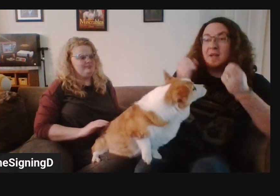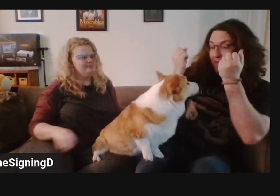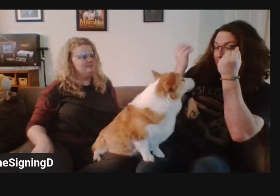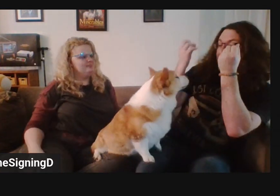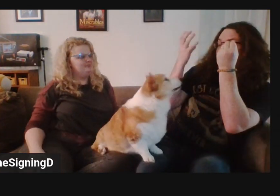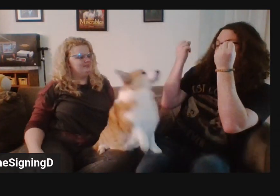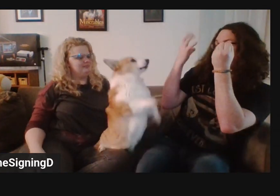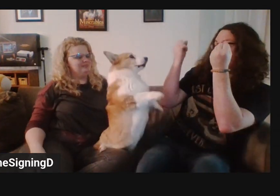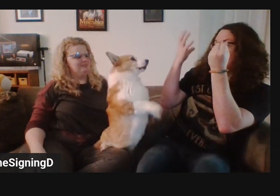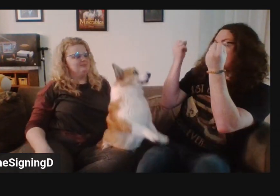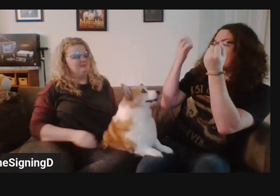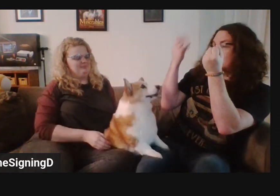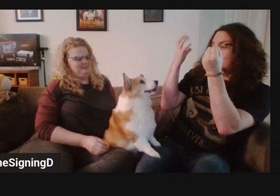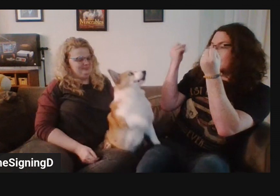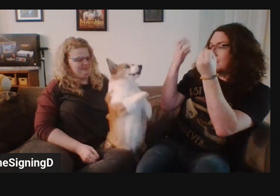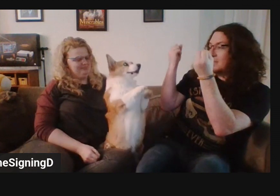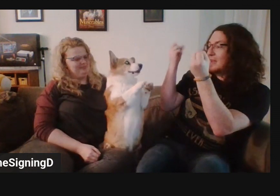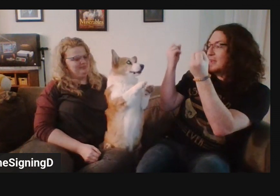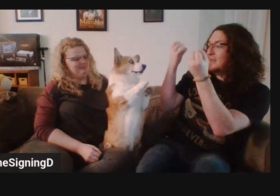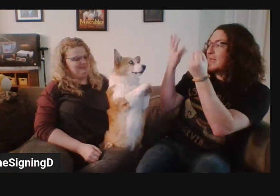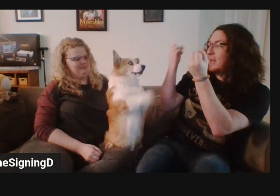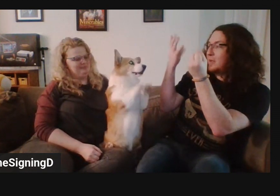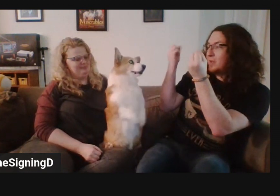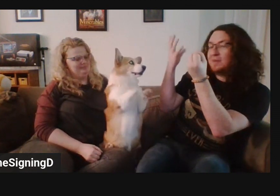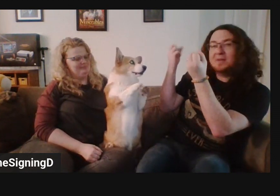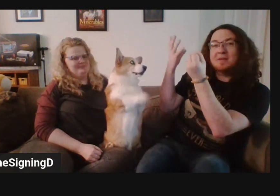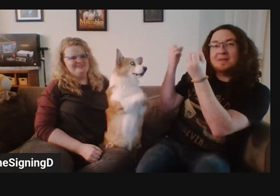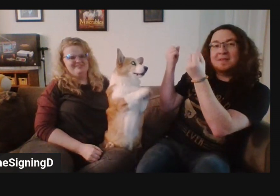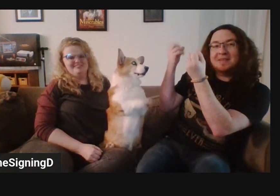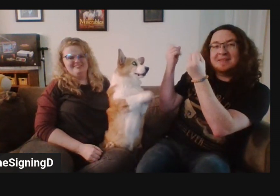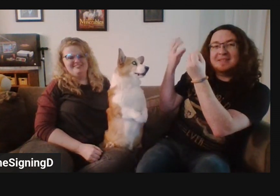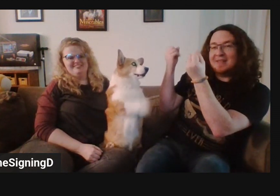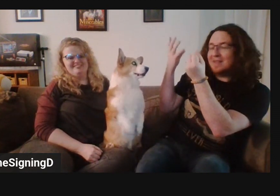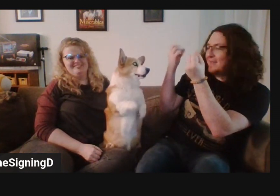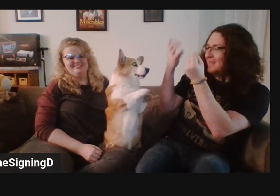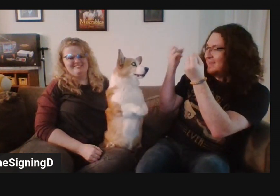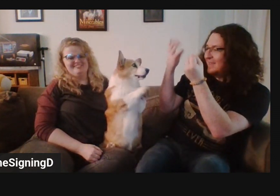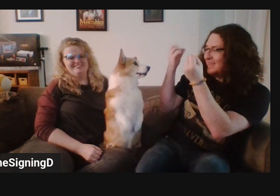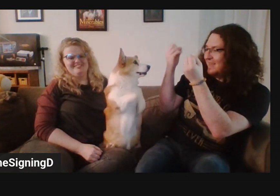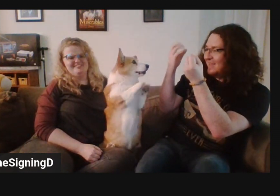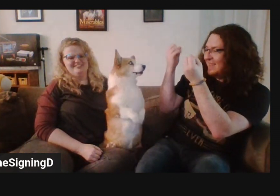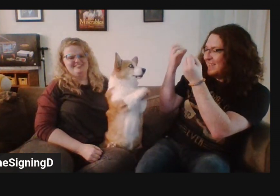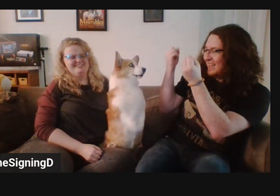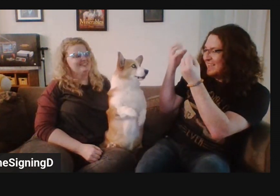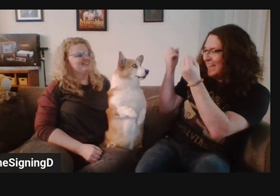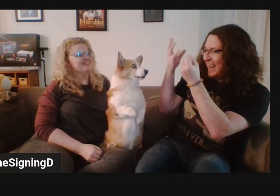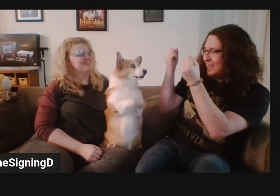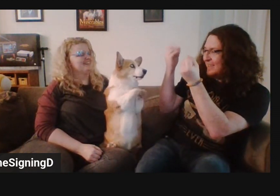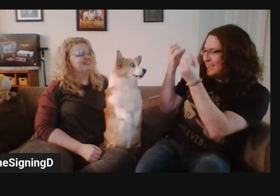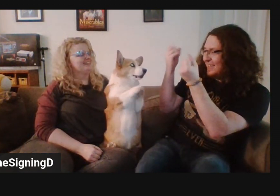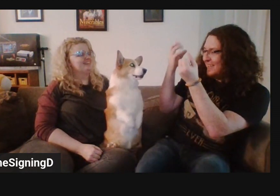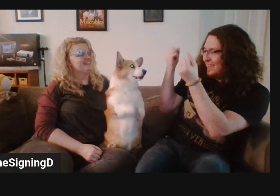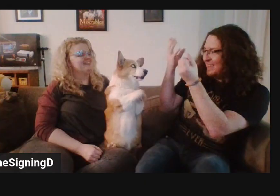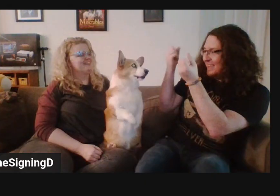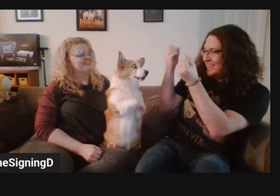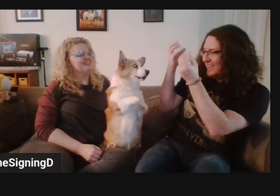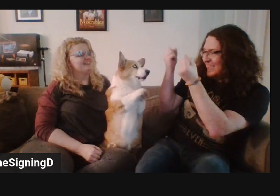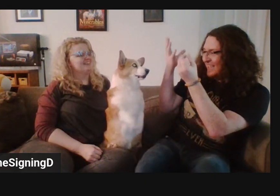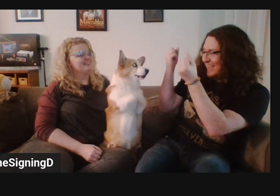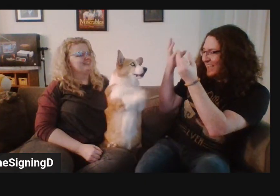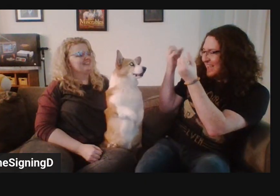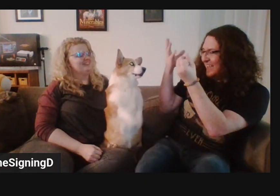now. I just heard you say dinner. Don't you lie now. I heard you say it, and I saw you say it. Yeah, So don't hold back. It is yeah, time. It's serious